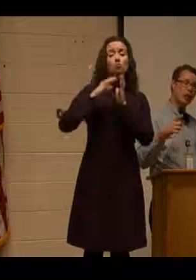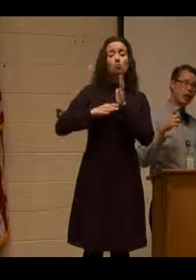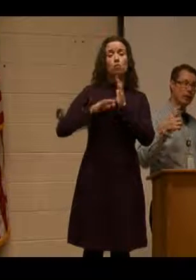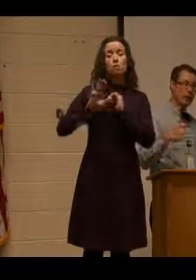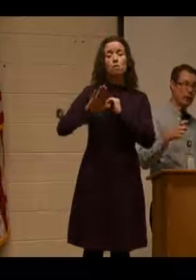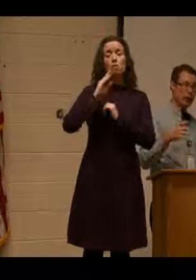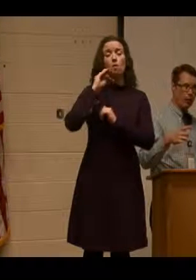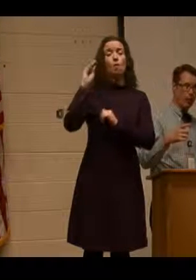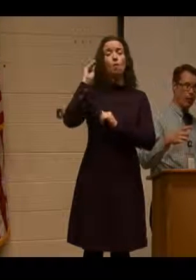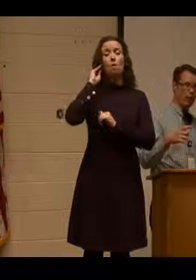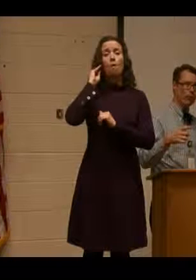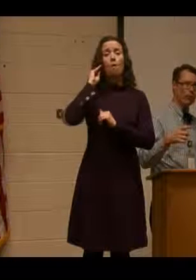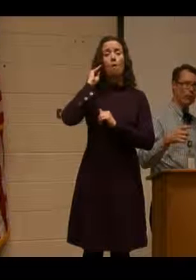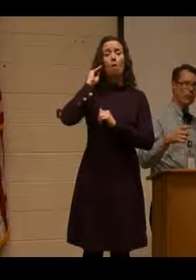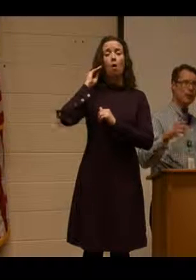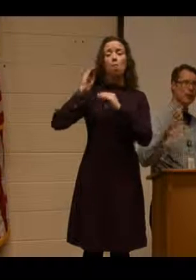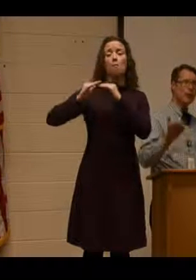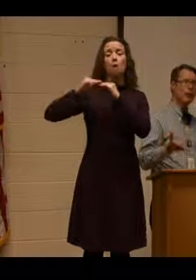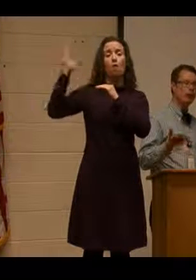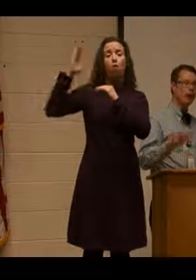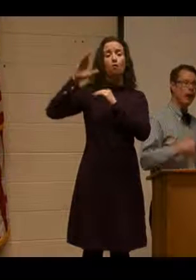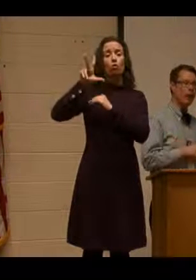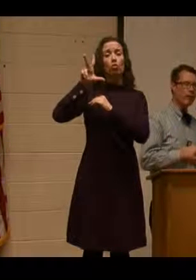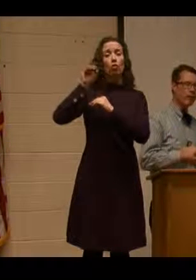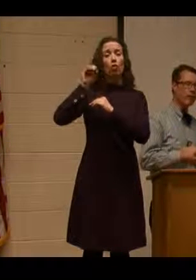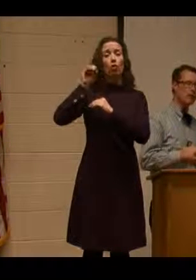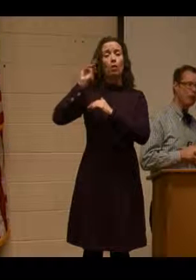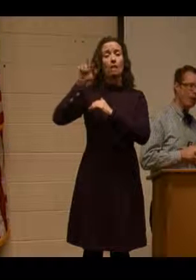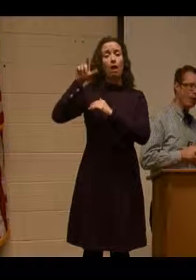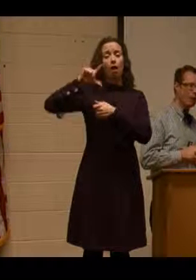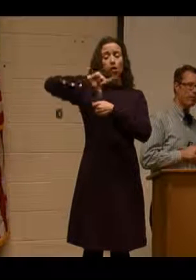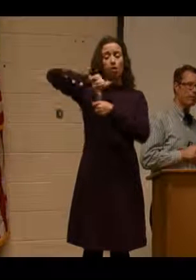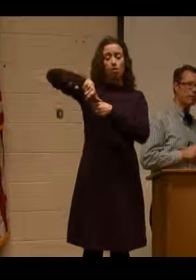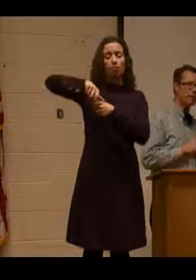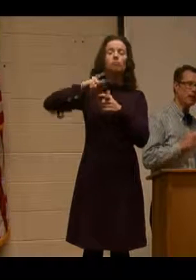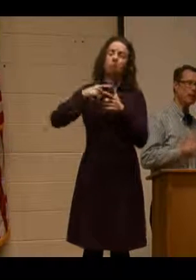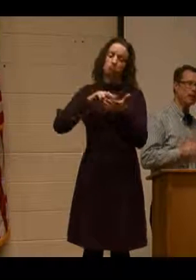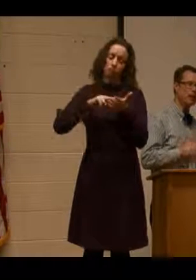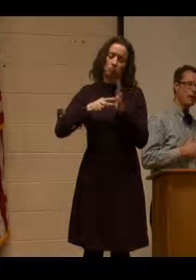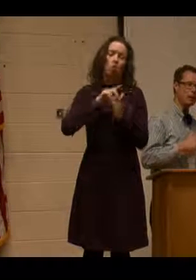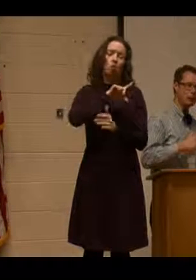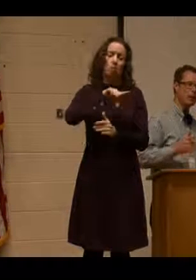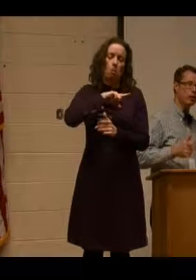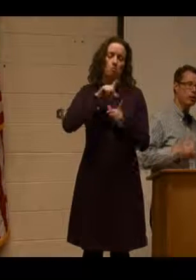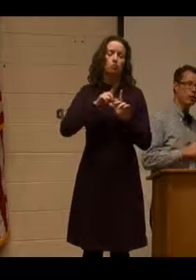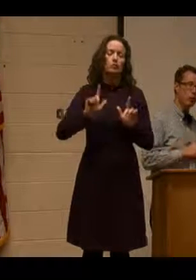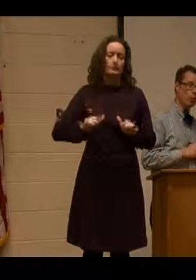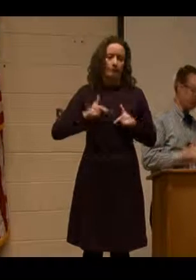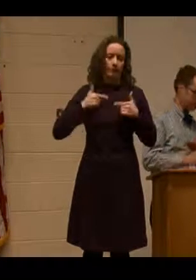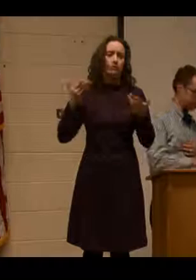radius, then obviously they do qualify to be on campus during the school week.